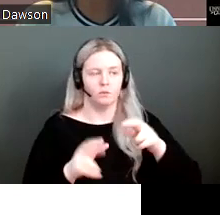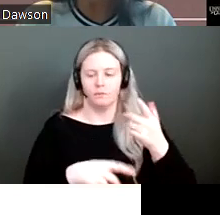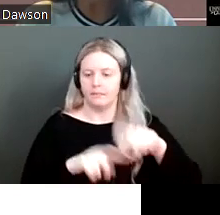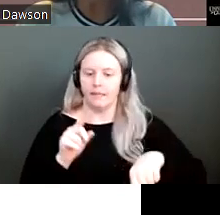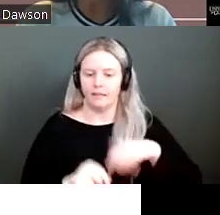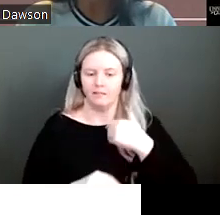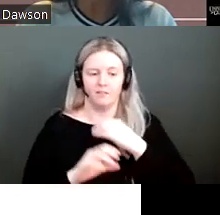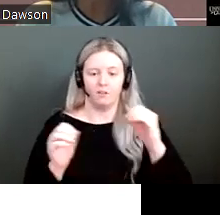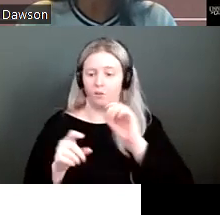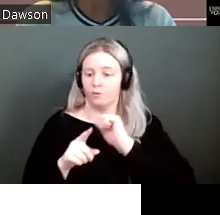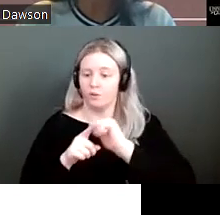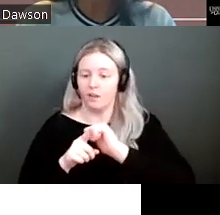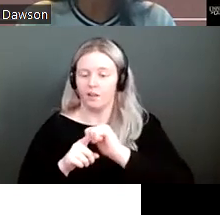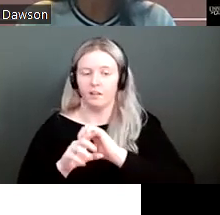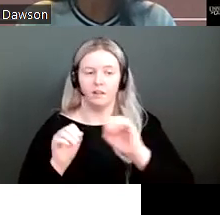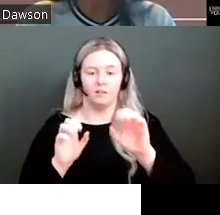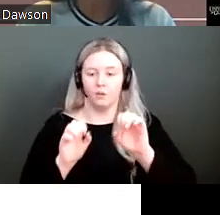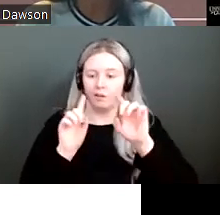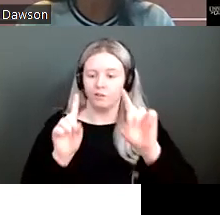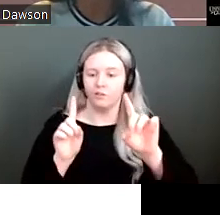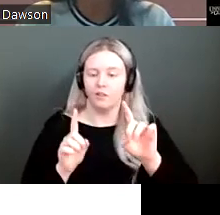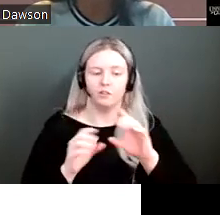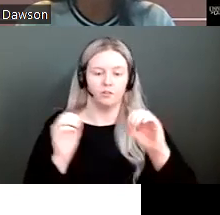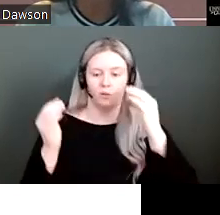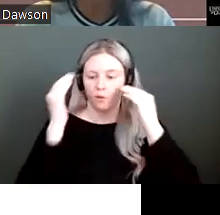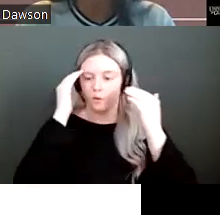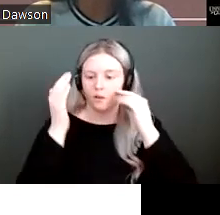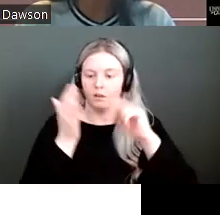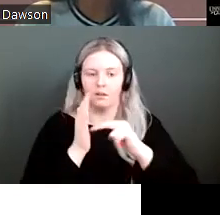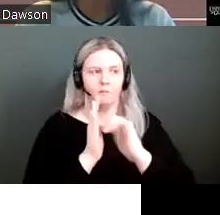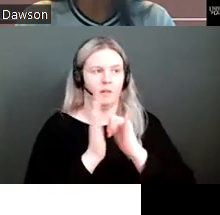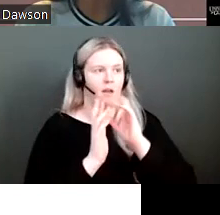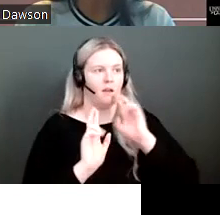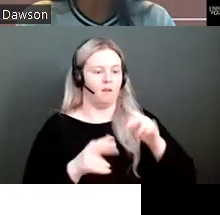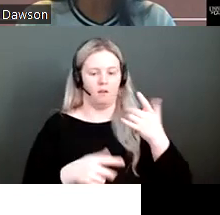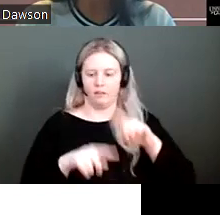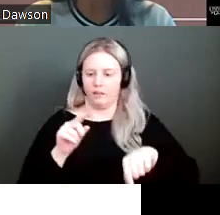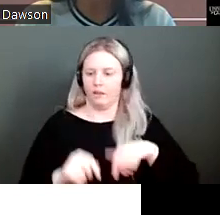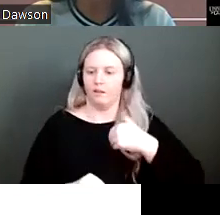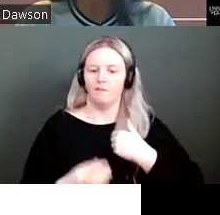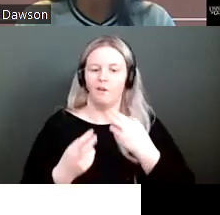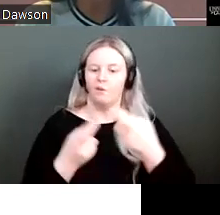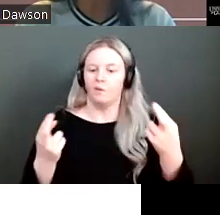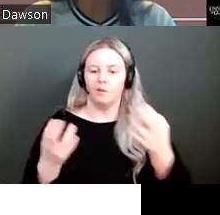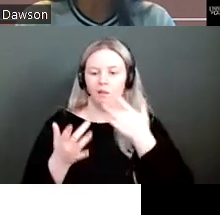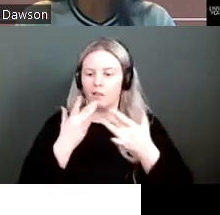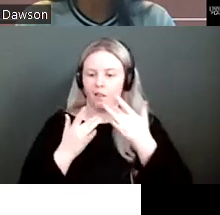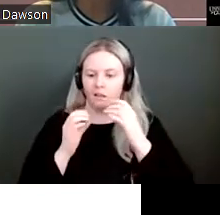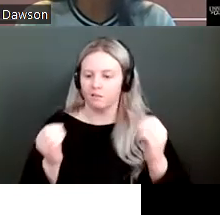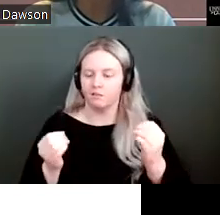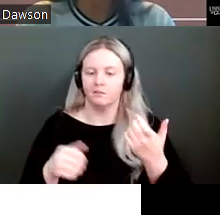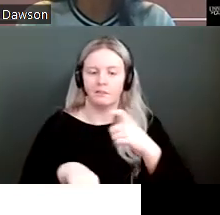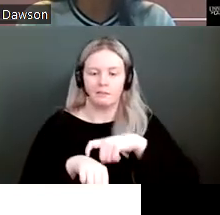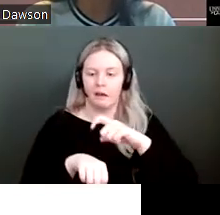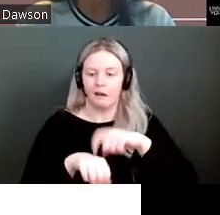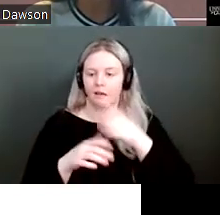necessary training, education, and awareness, often because of a lack of resources and time to do